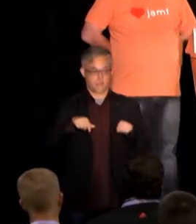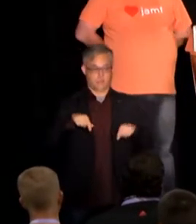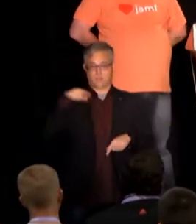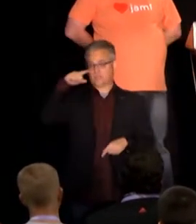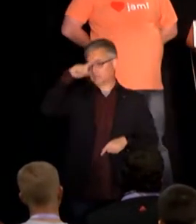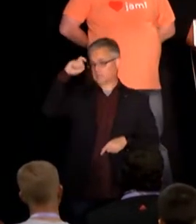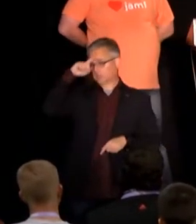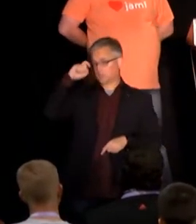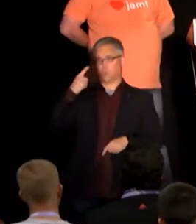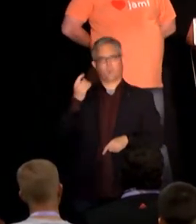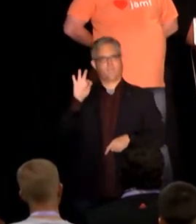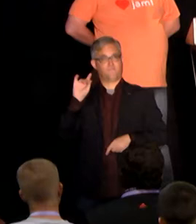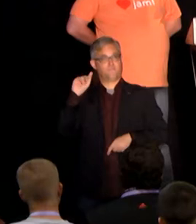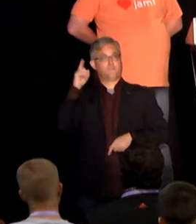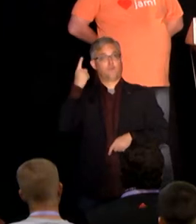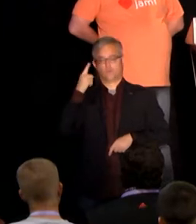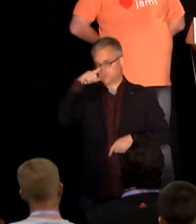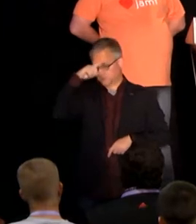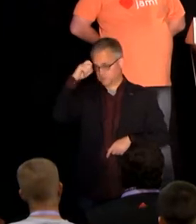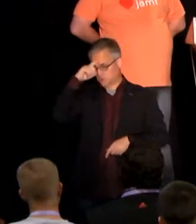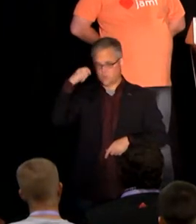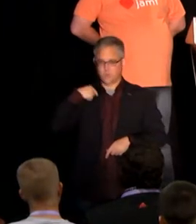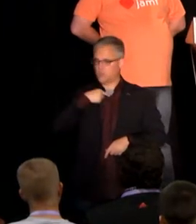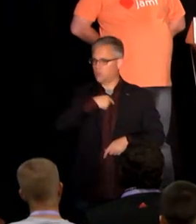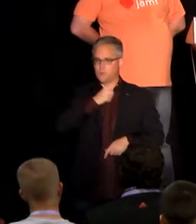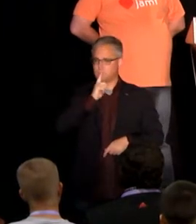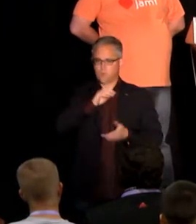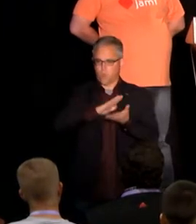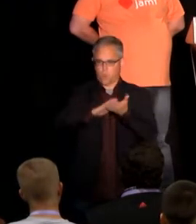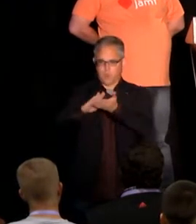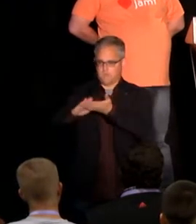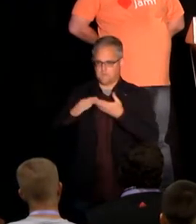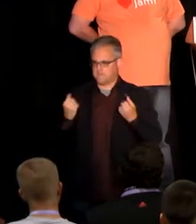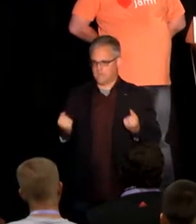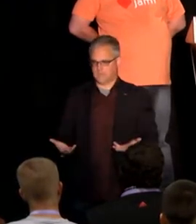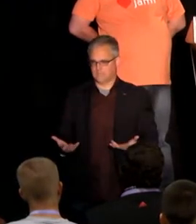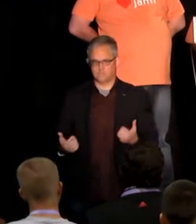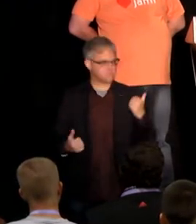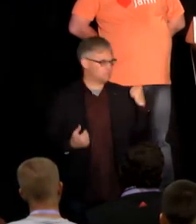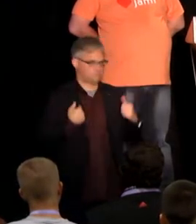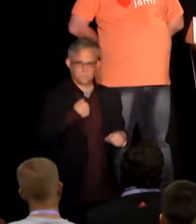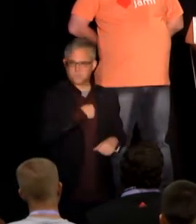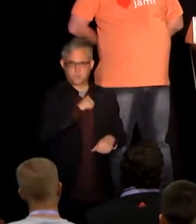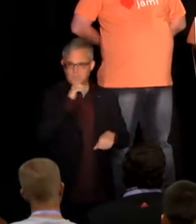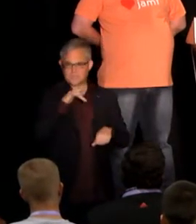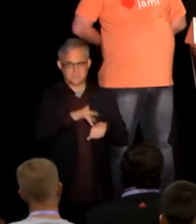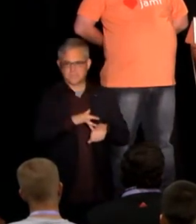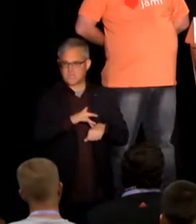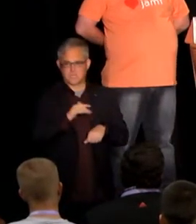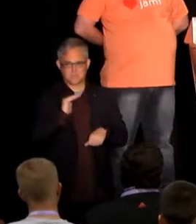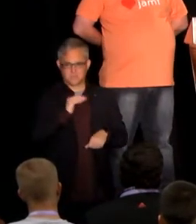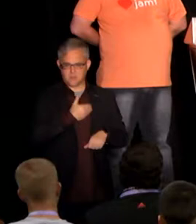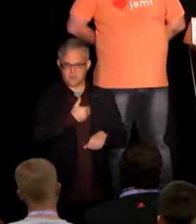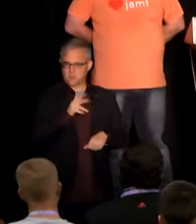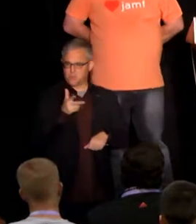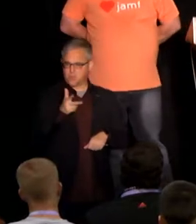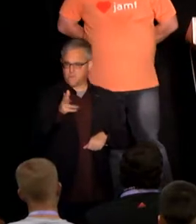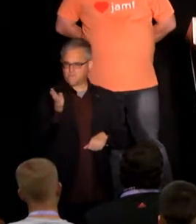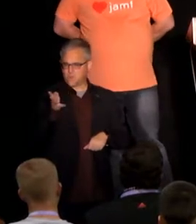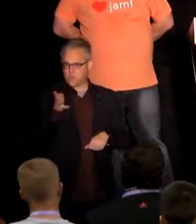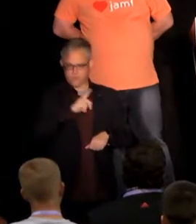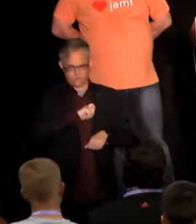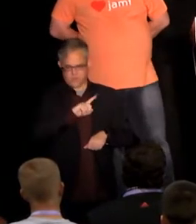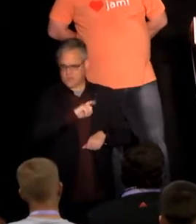first summers, I think, where we didn't wipe that many at all. We didn't touch our collected third grade or fourth